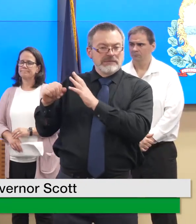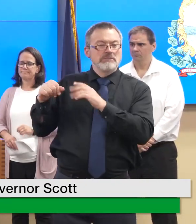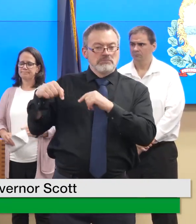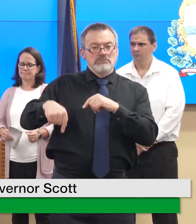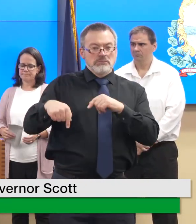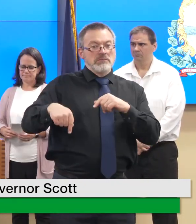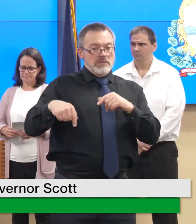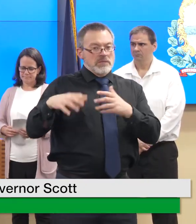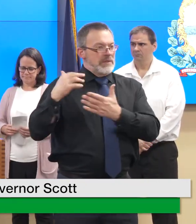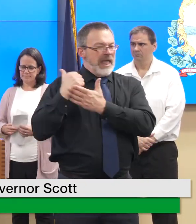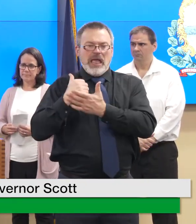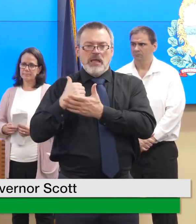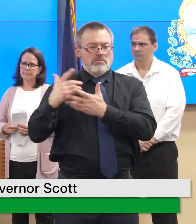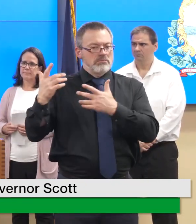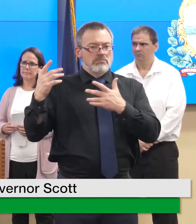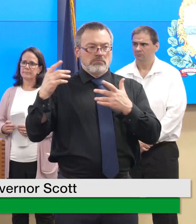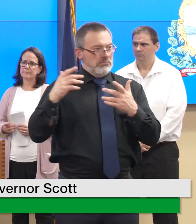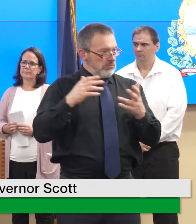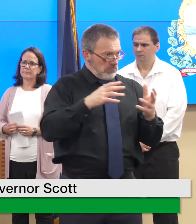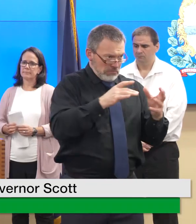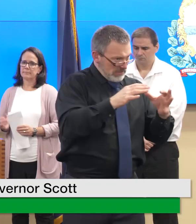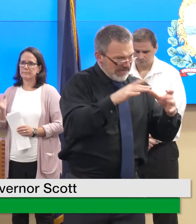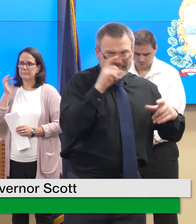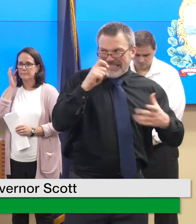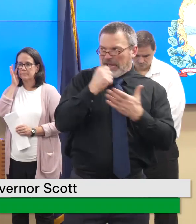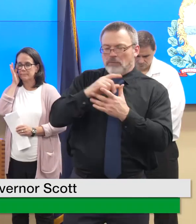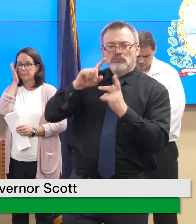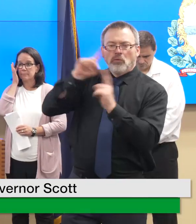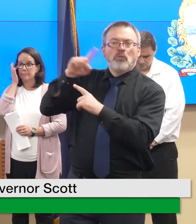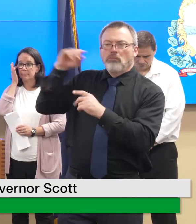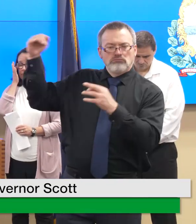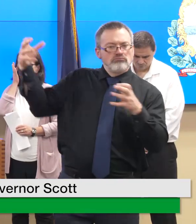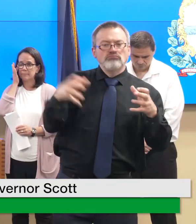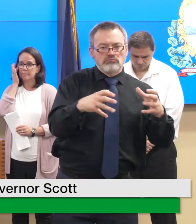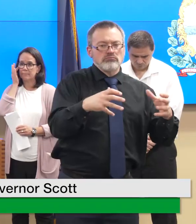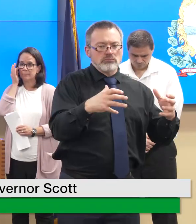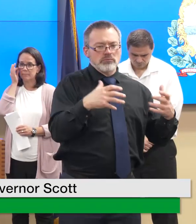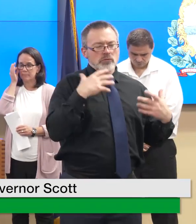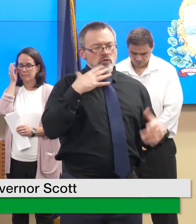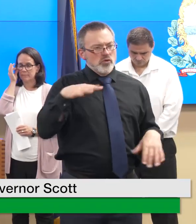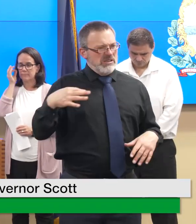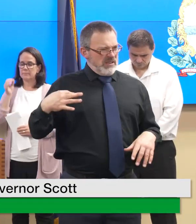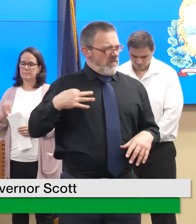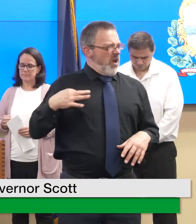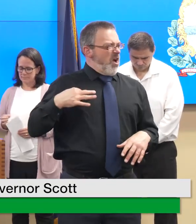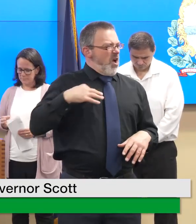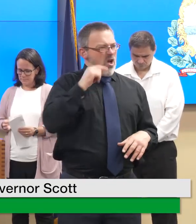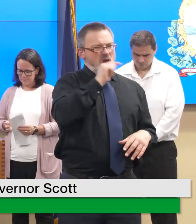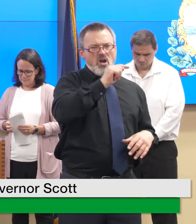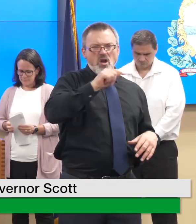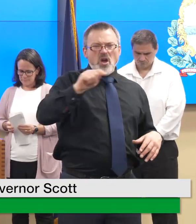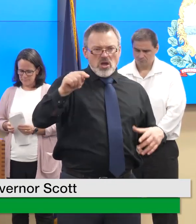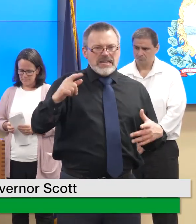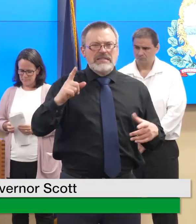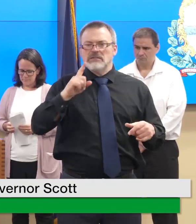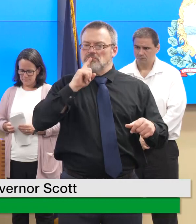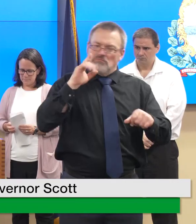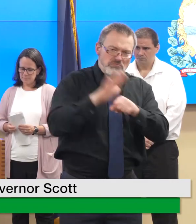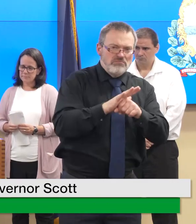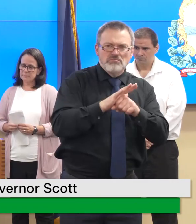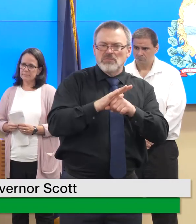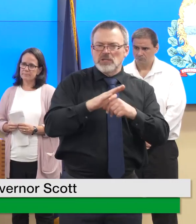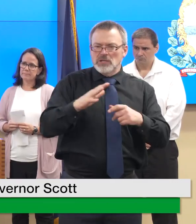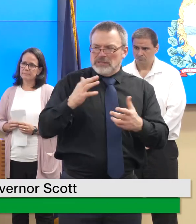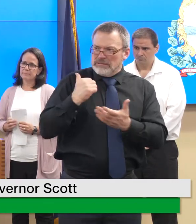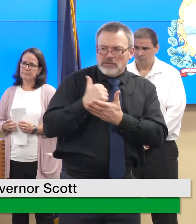local level, and then having these dedicated volunteers who are prepared and well-trained and getting them out the door quickly.